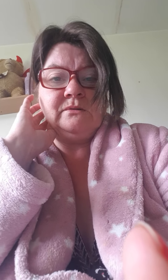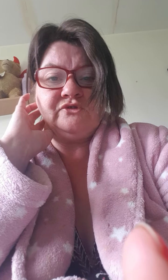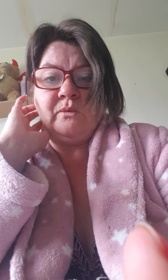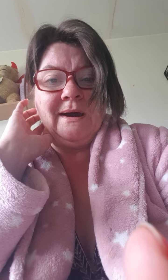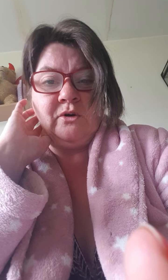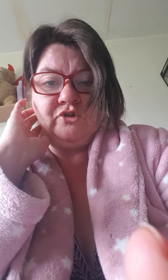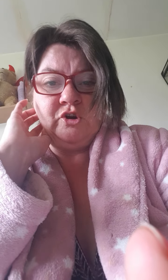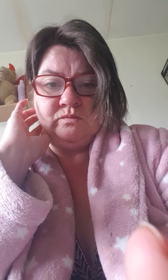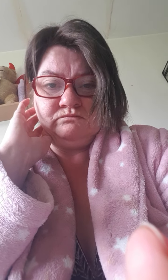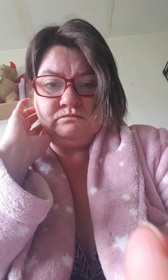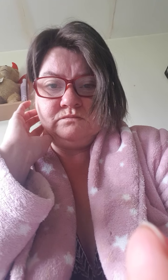so why can't you?